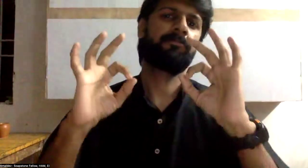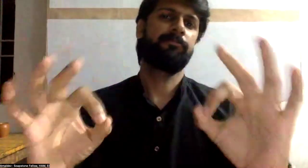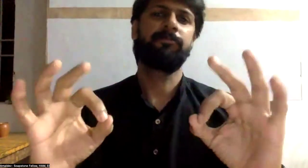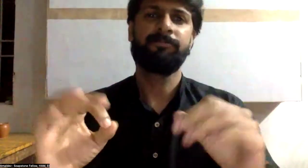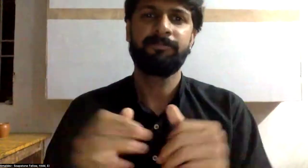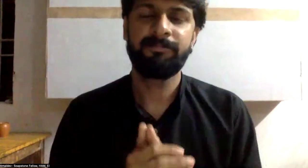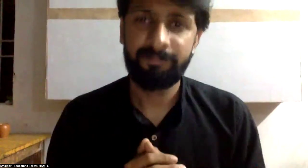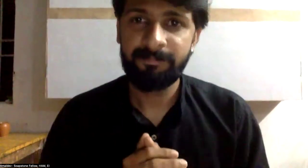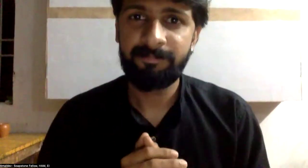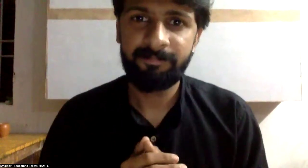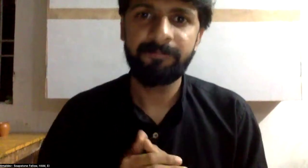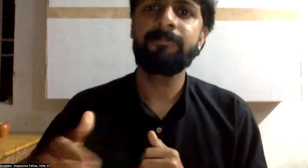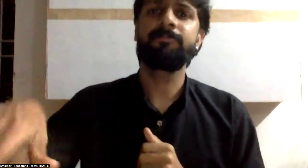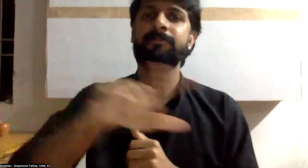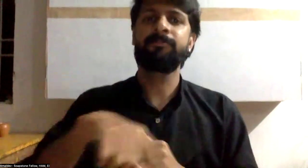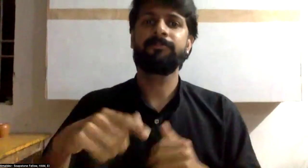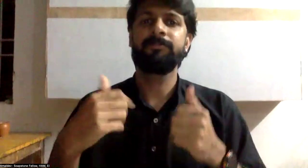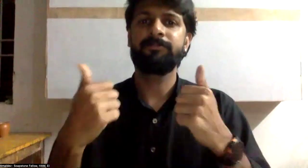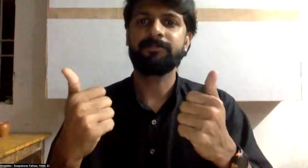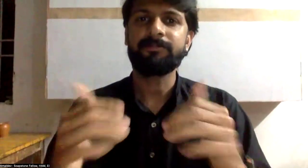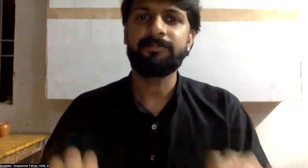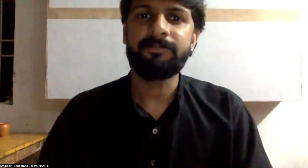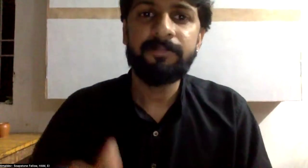spaces accessible.